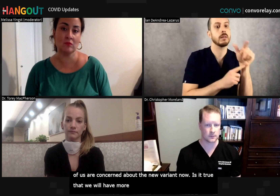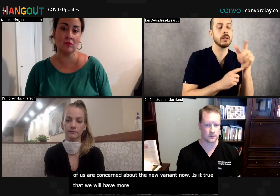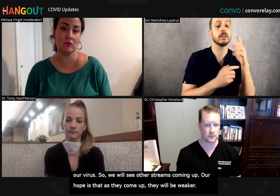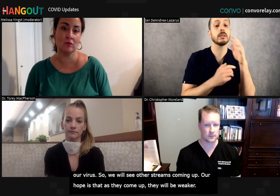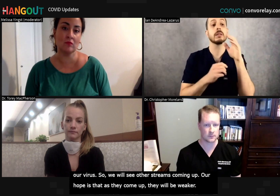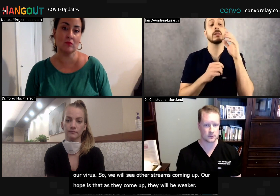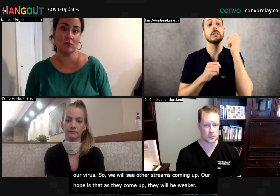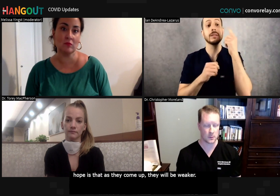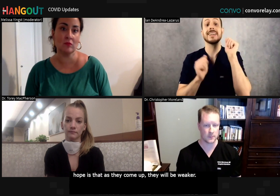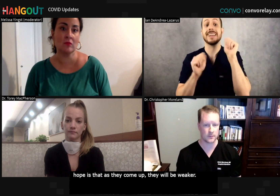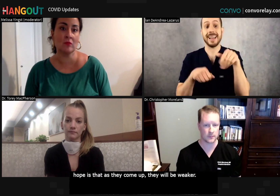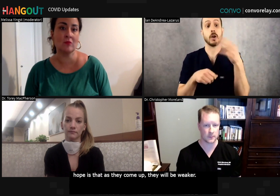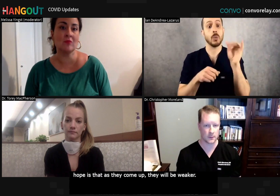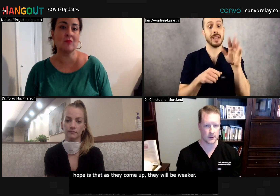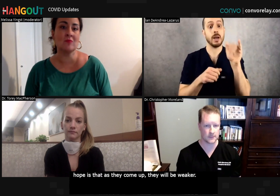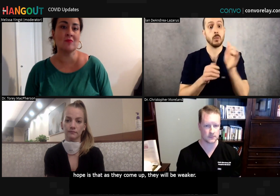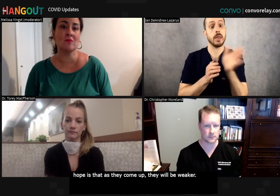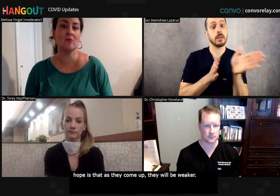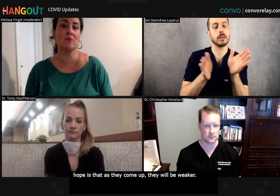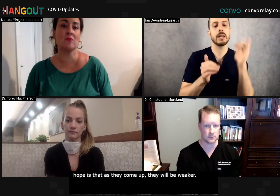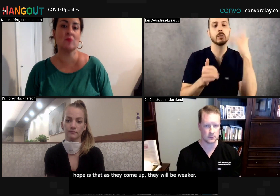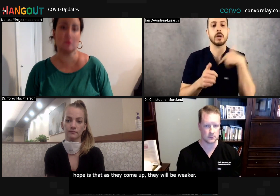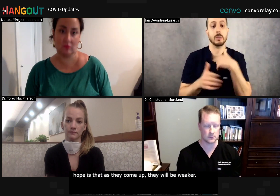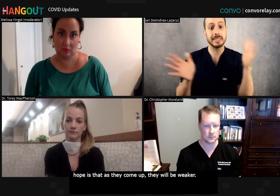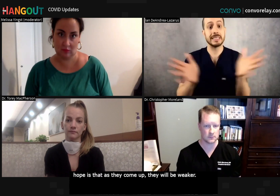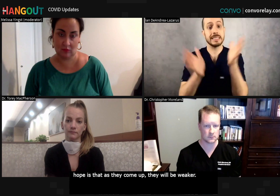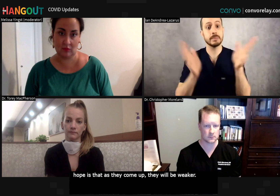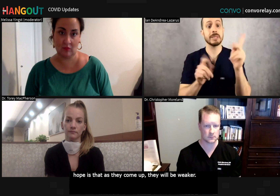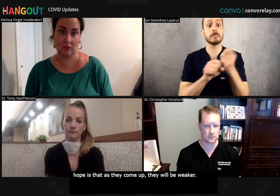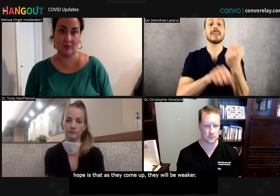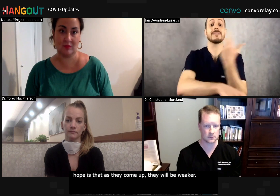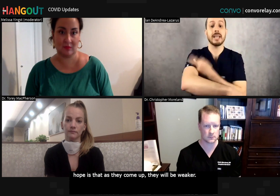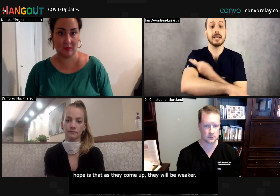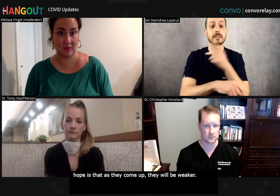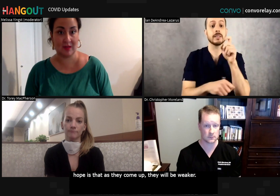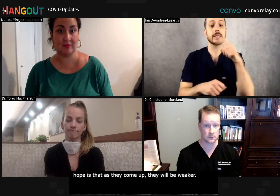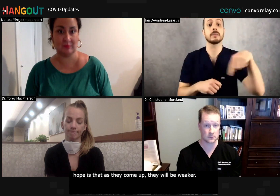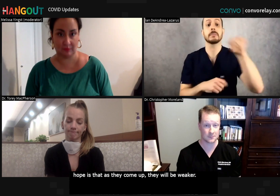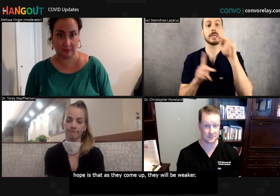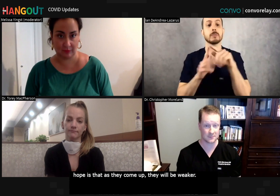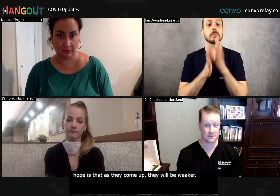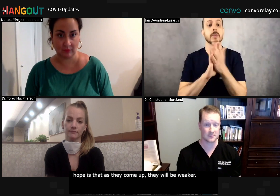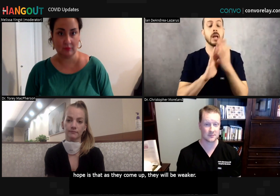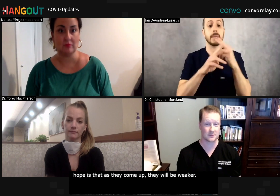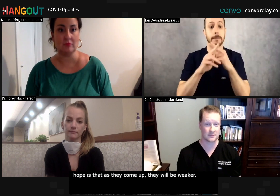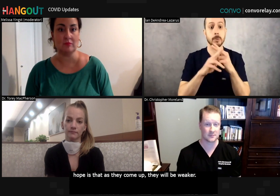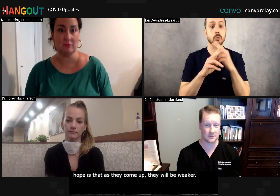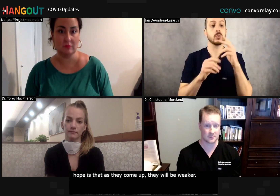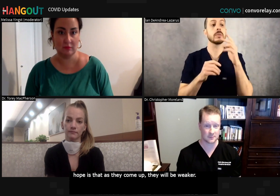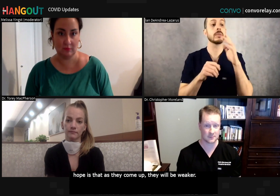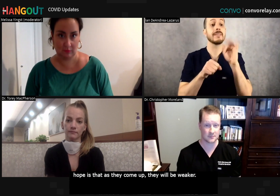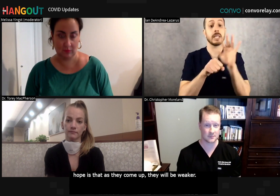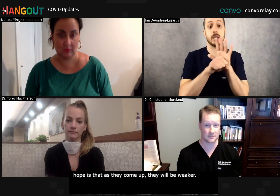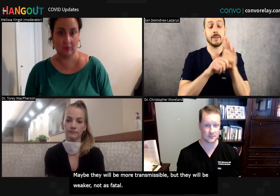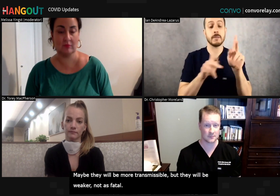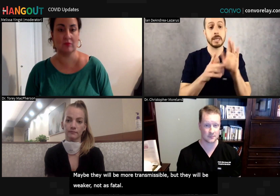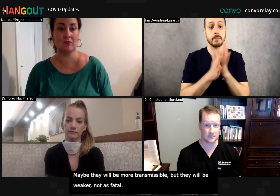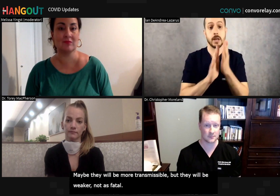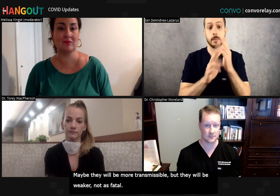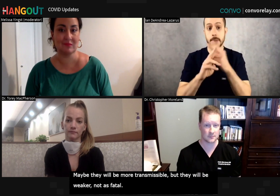they'll be weaker, not as fatal. It could go that way. And that's what we're really hoping, that people get vaccinated, because as people become